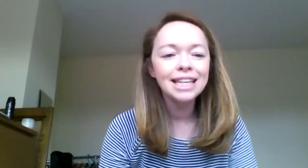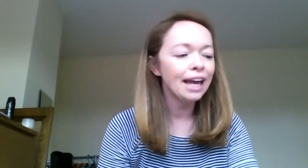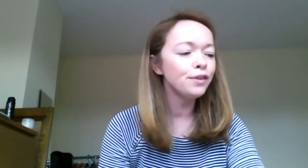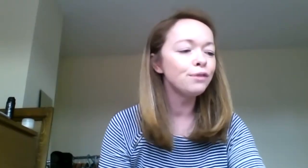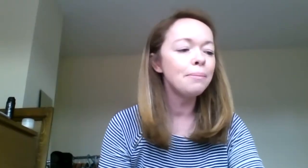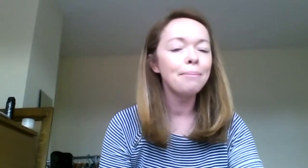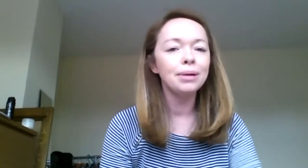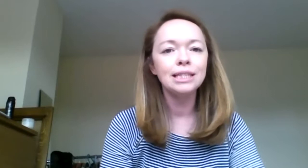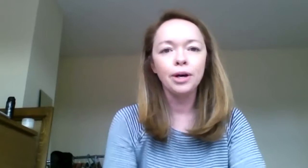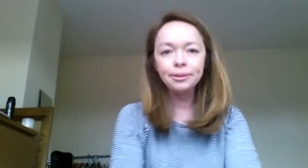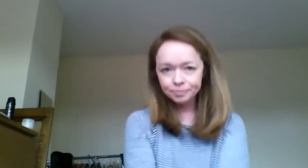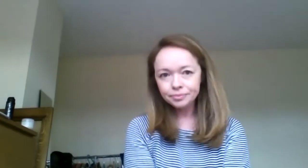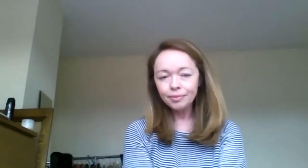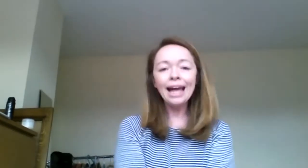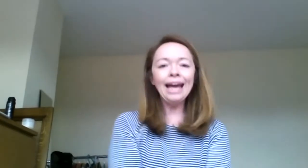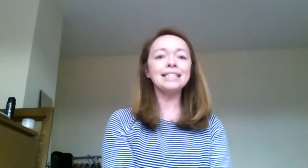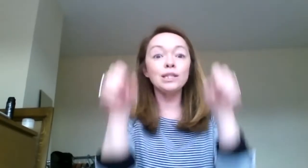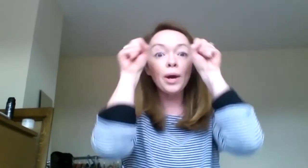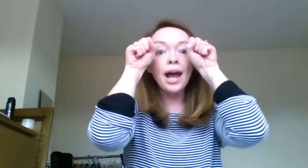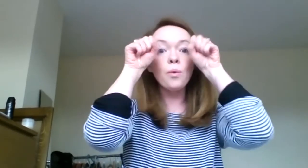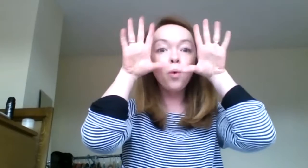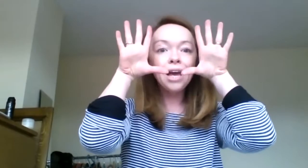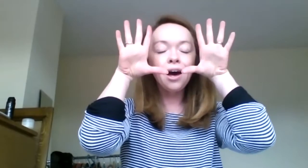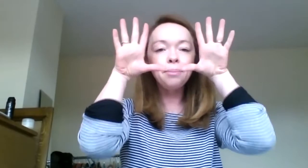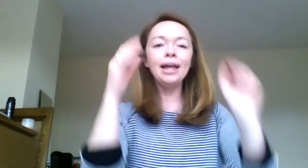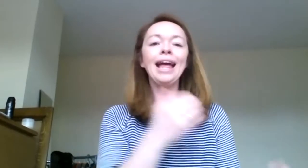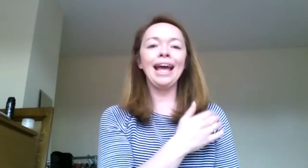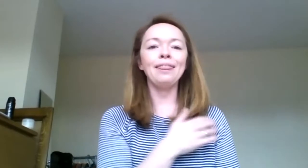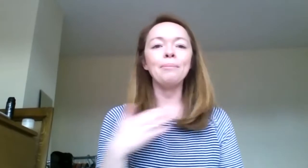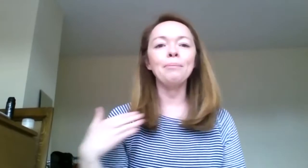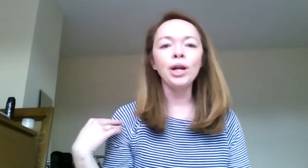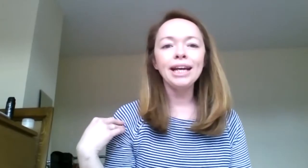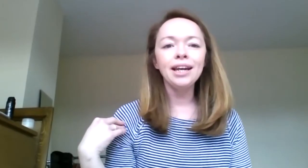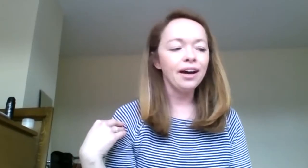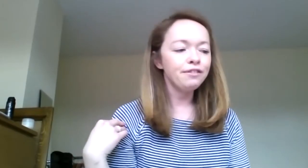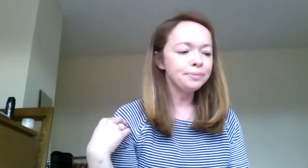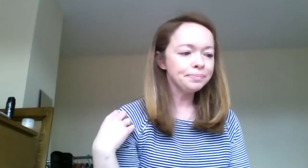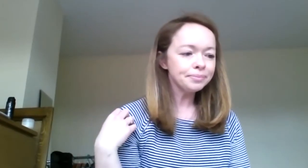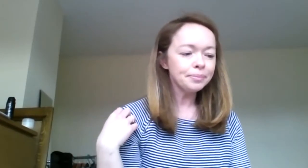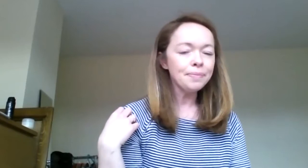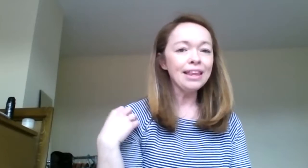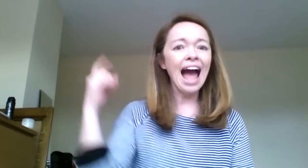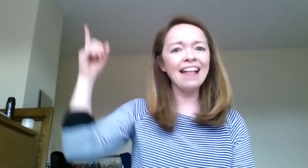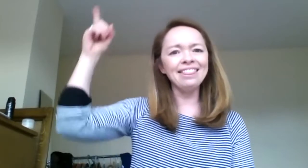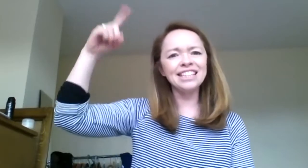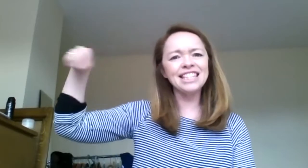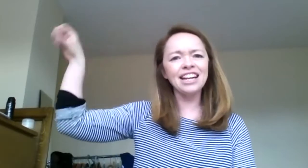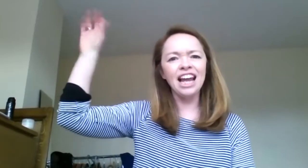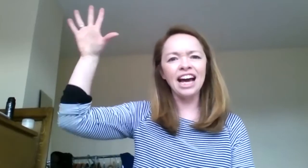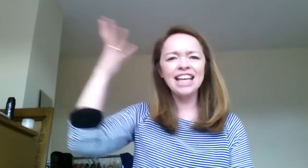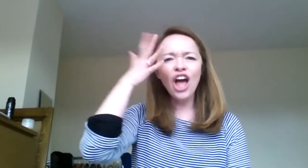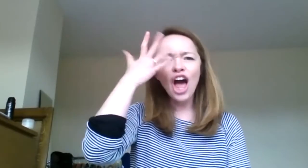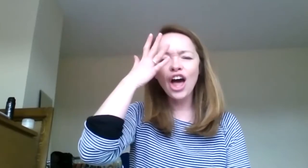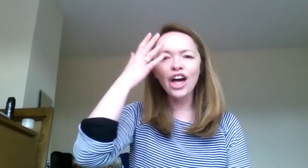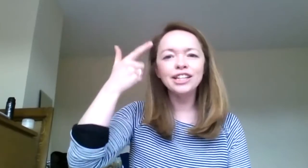again. If you remember this one, it says, when I wake up in the morning, love, and the